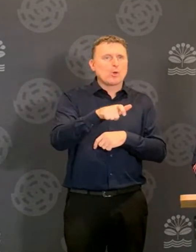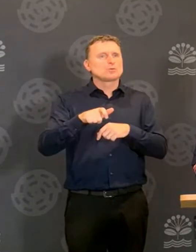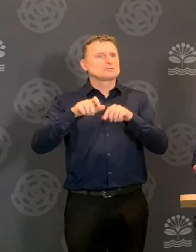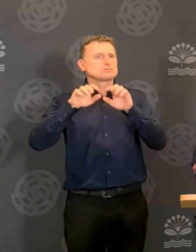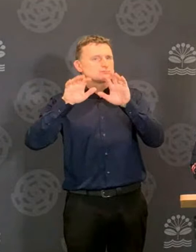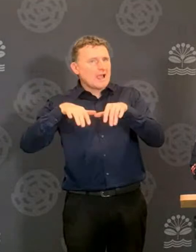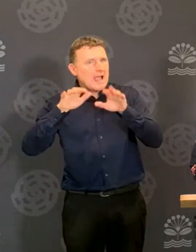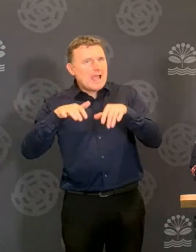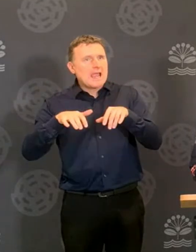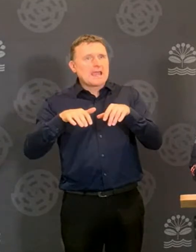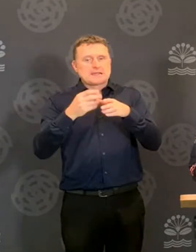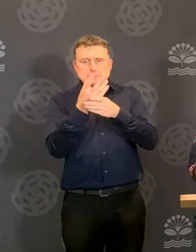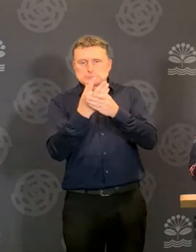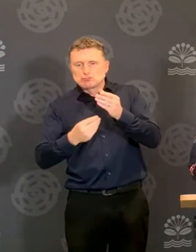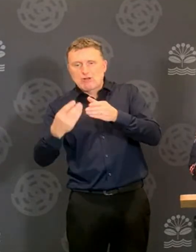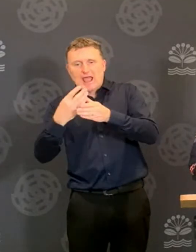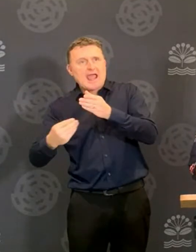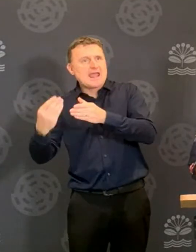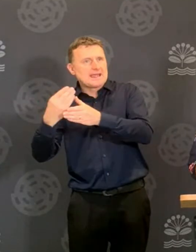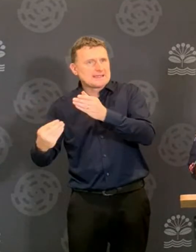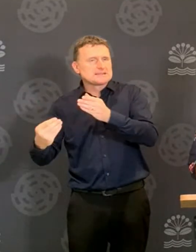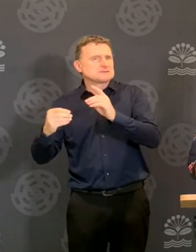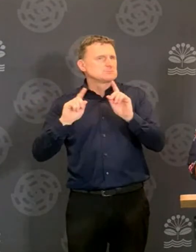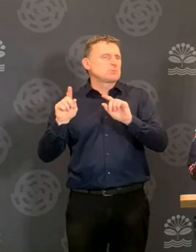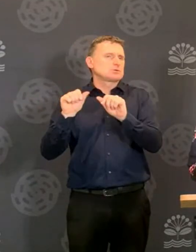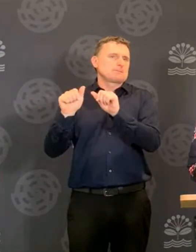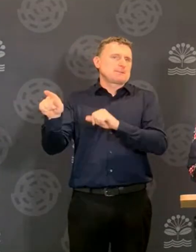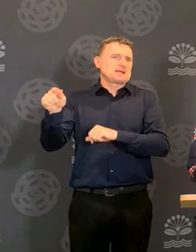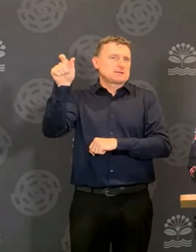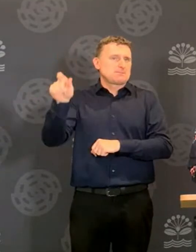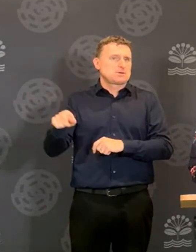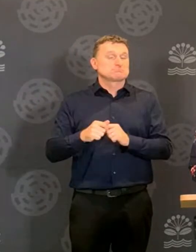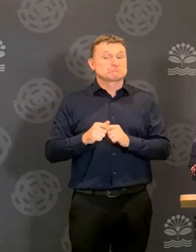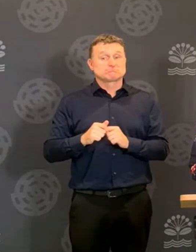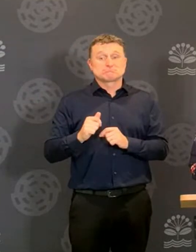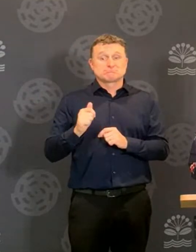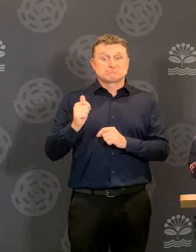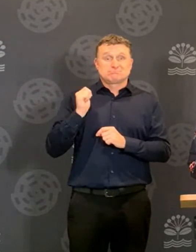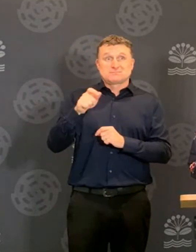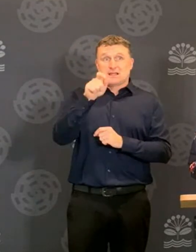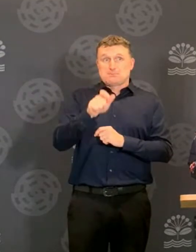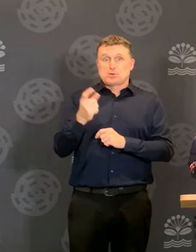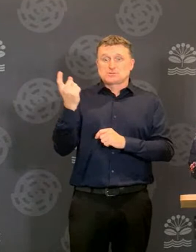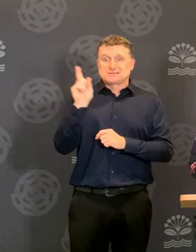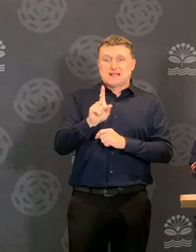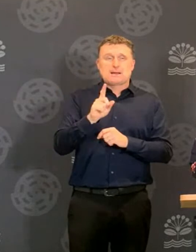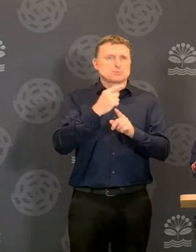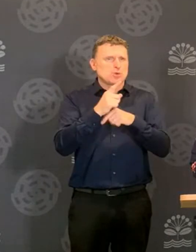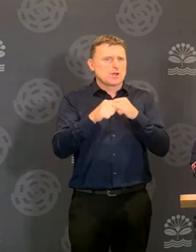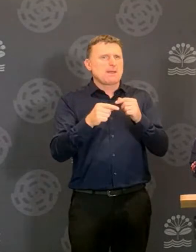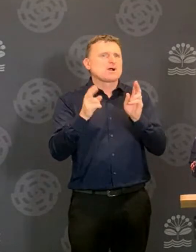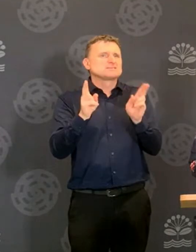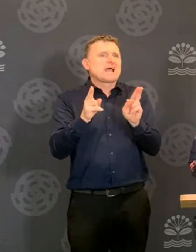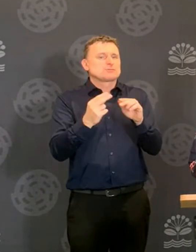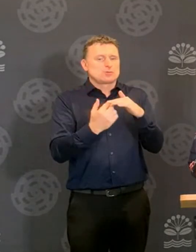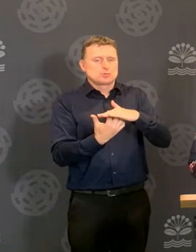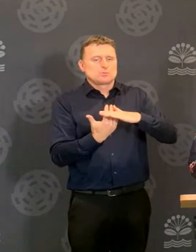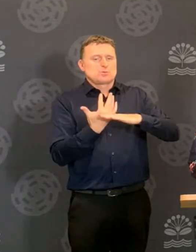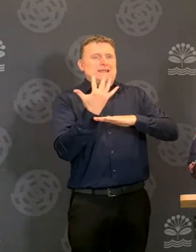both, Ross talking about some of the natural spring events. We had Nick Vigar and the Waters team just talking